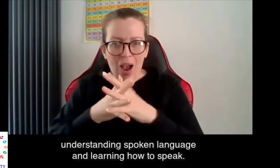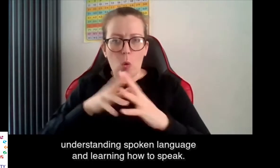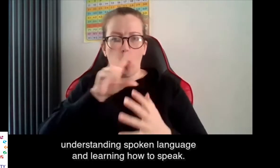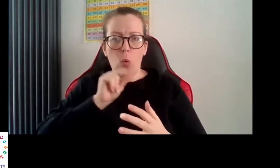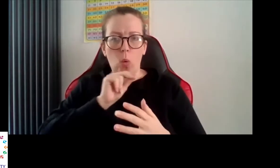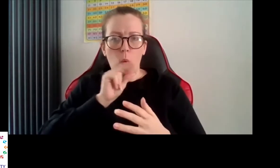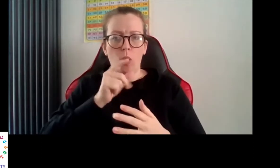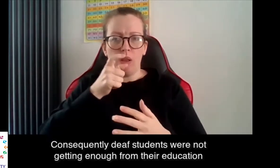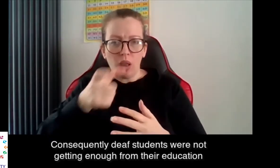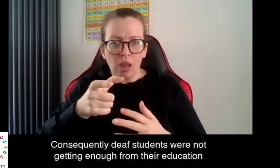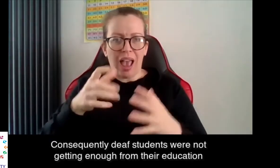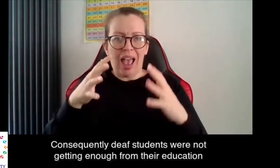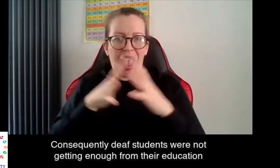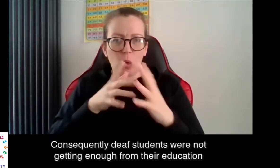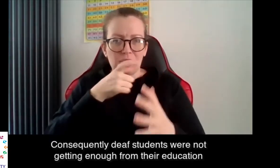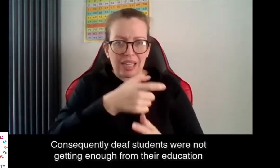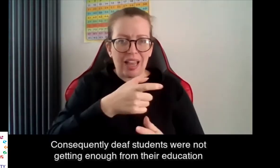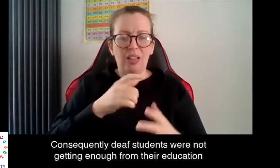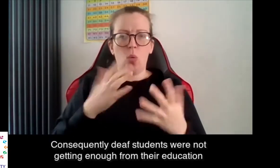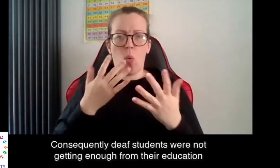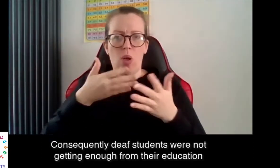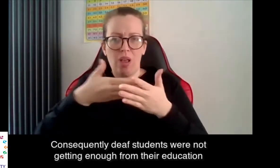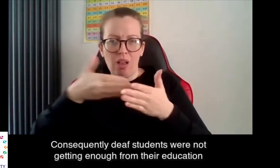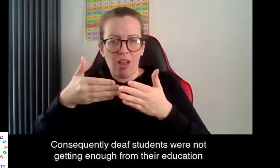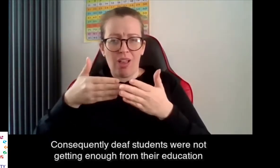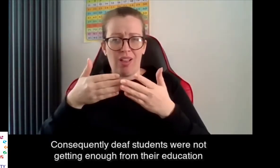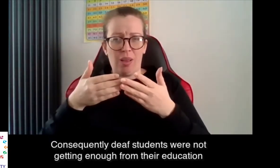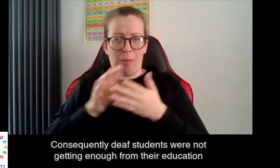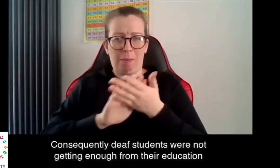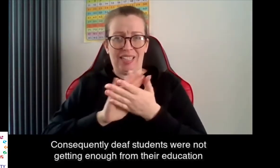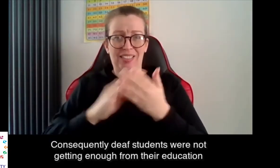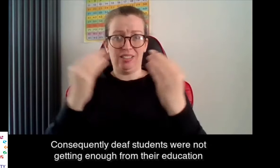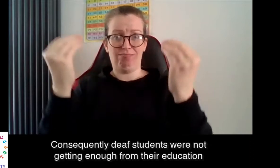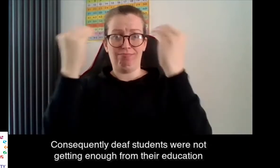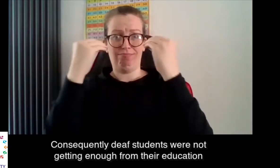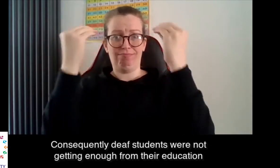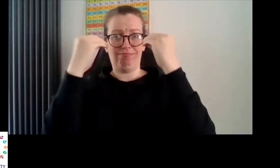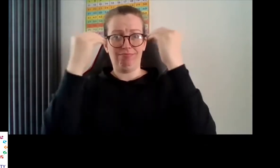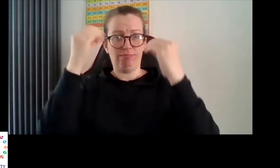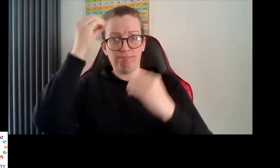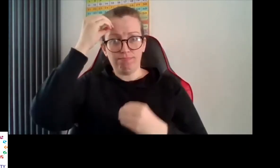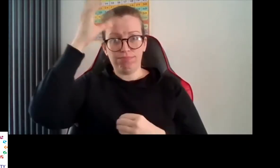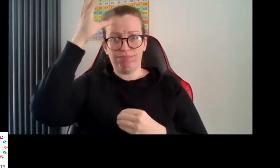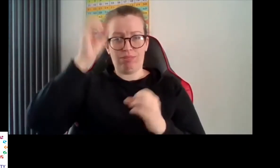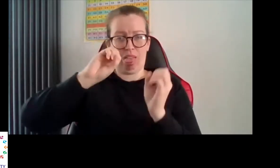speak. Consequently, deaf students were not getting enough from their education.